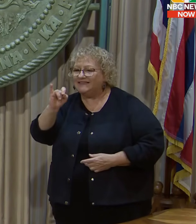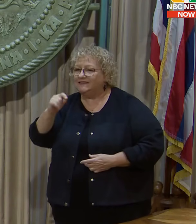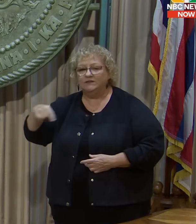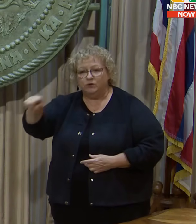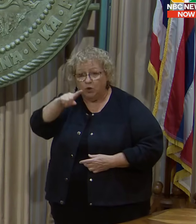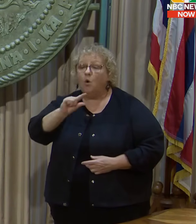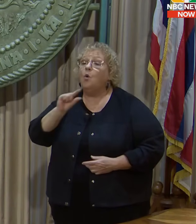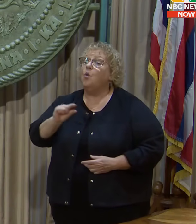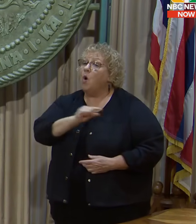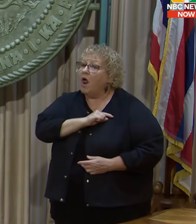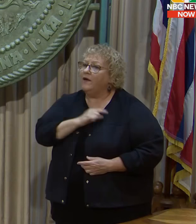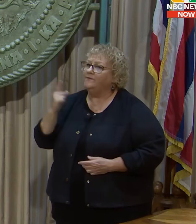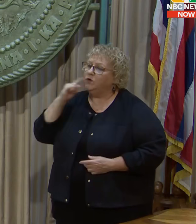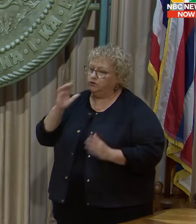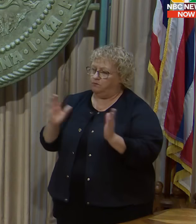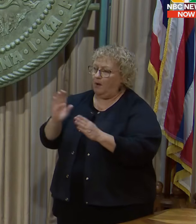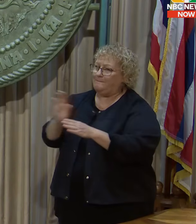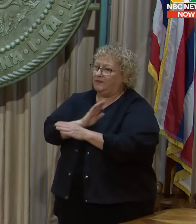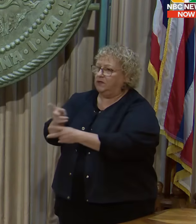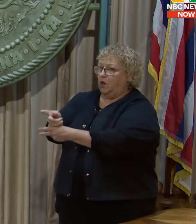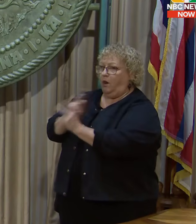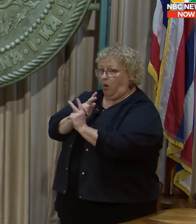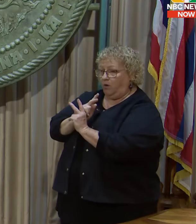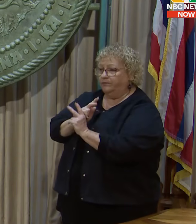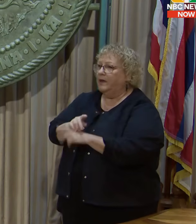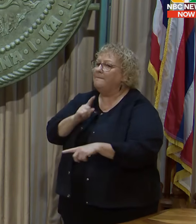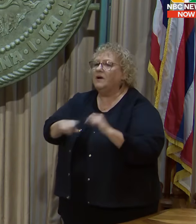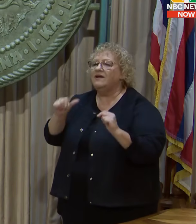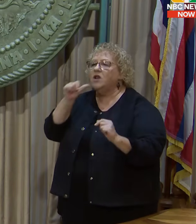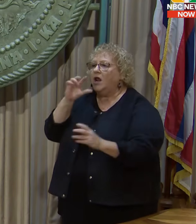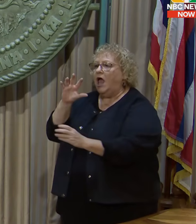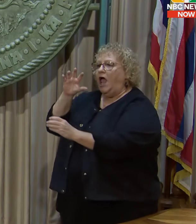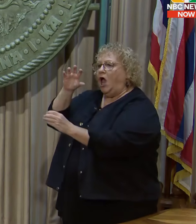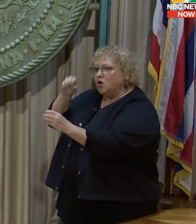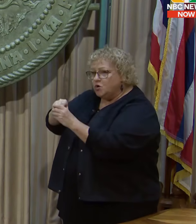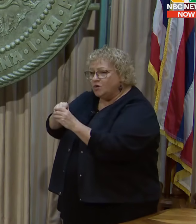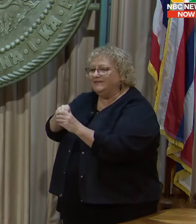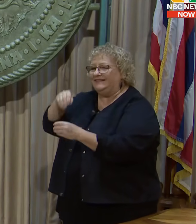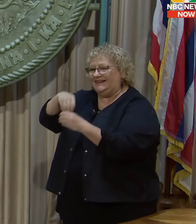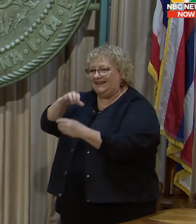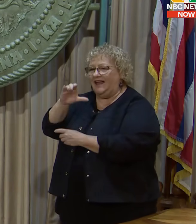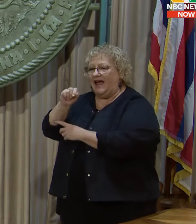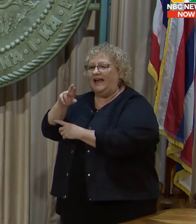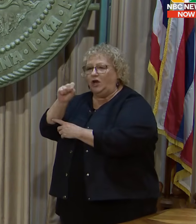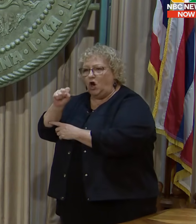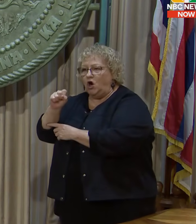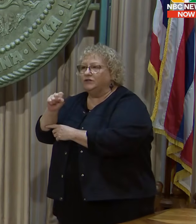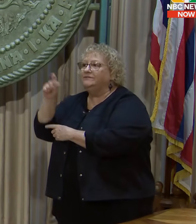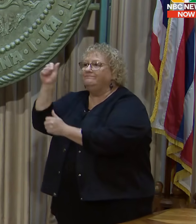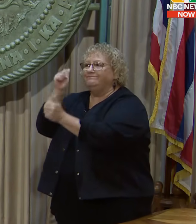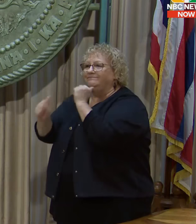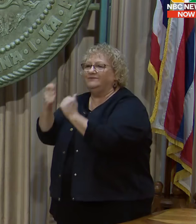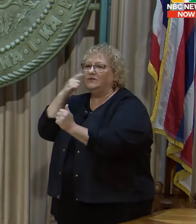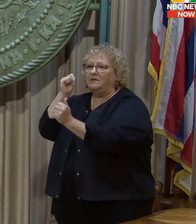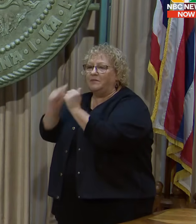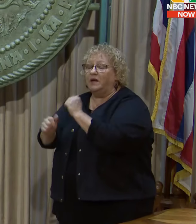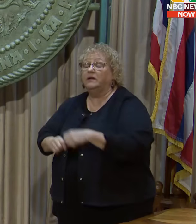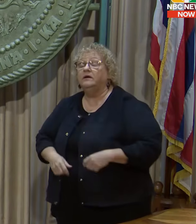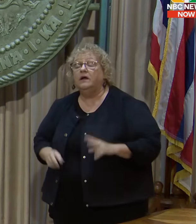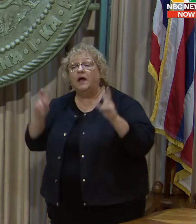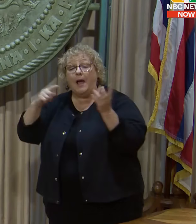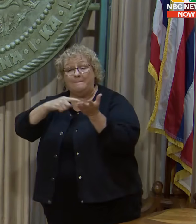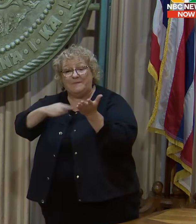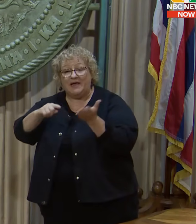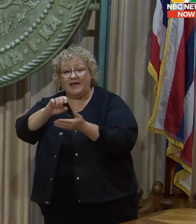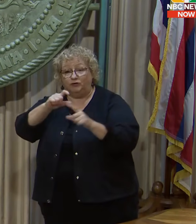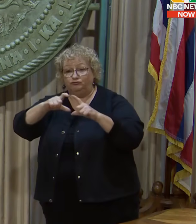are eligible for small business assistance. That includes $350 billion in paycheck protection. The goal there is to